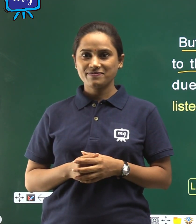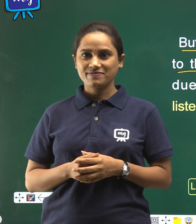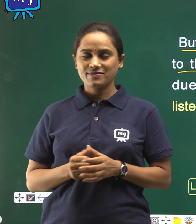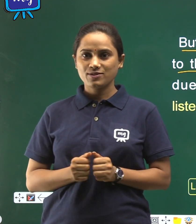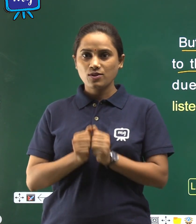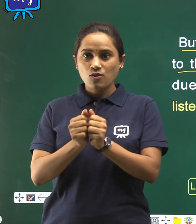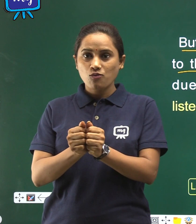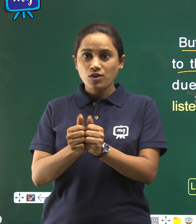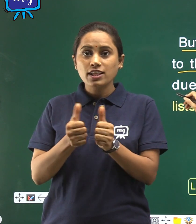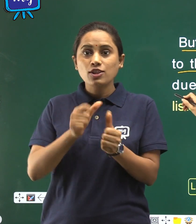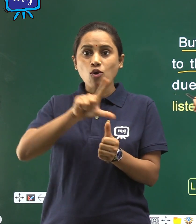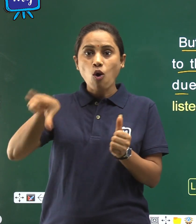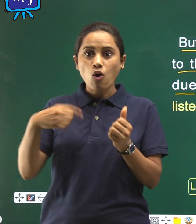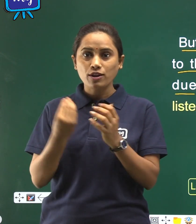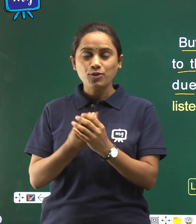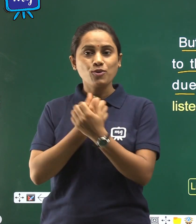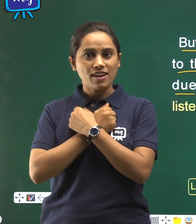with all due love